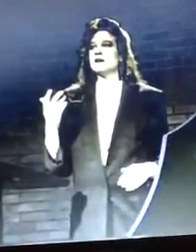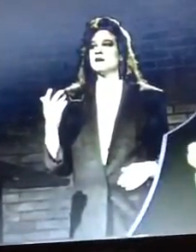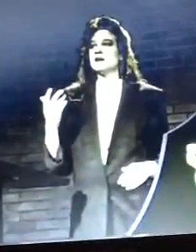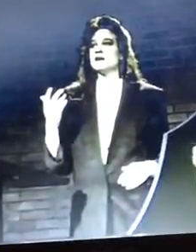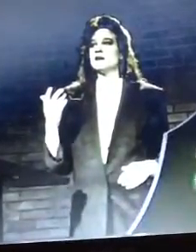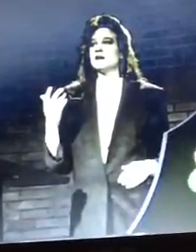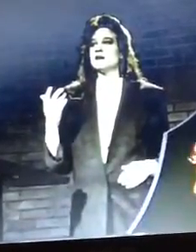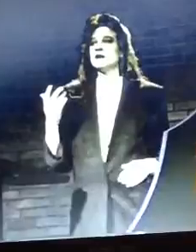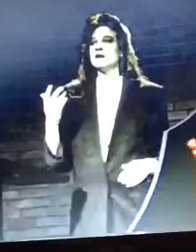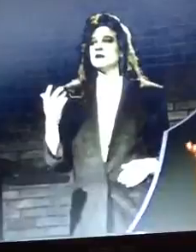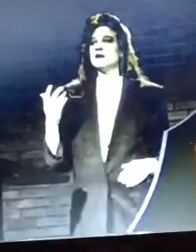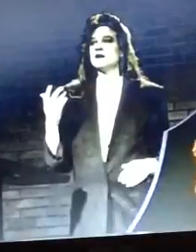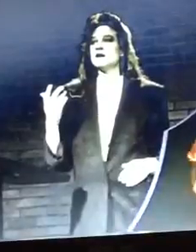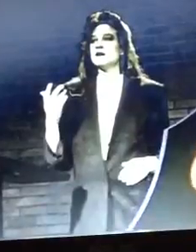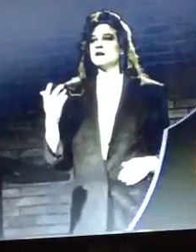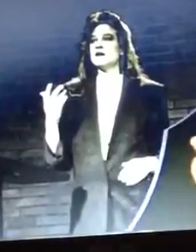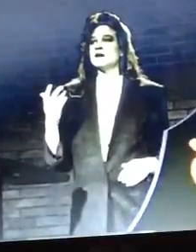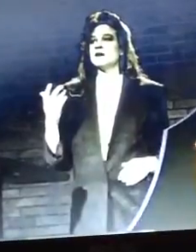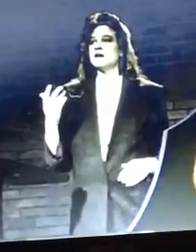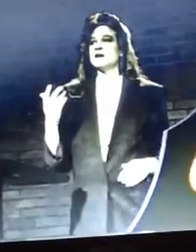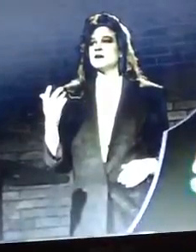appropriate for them to fit in that desk.